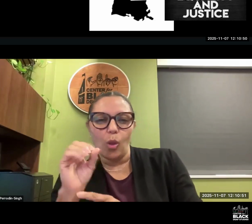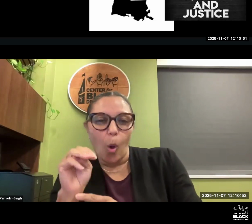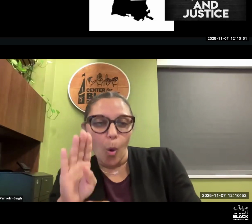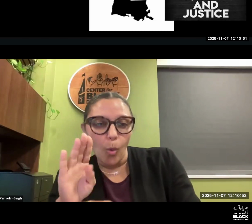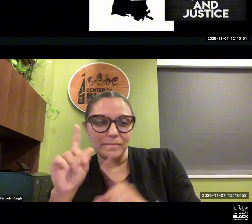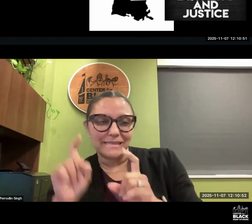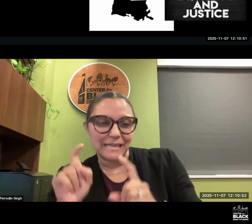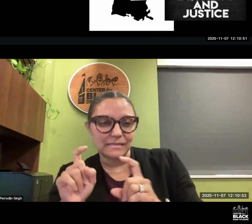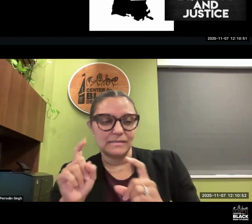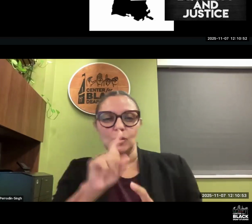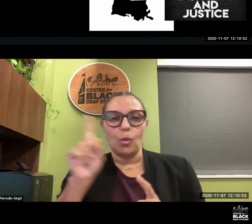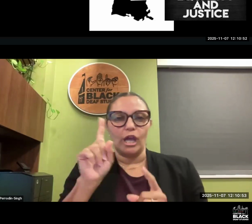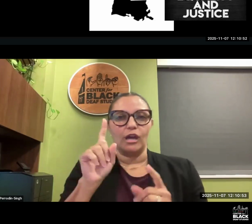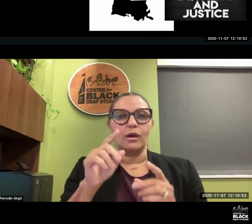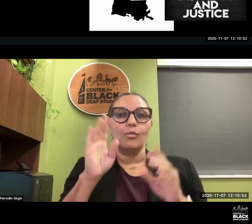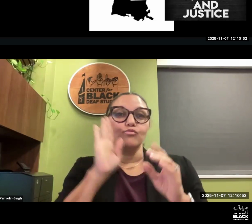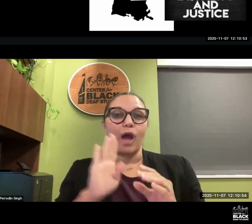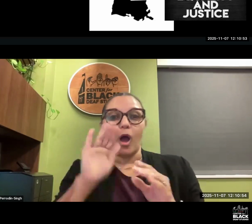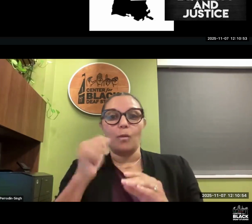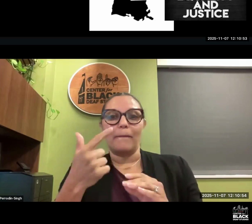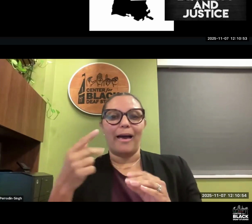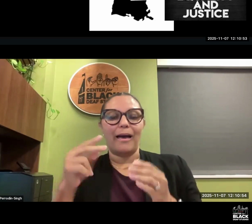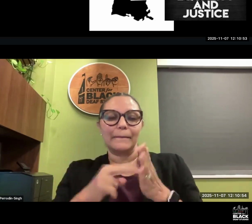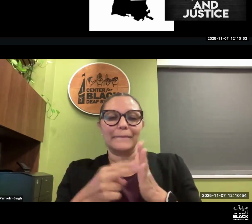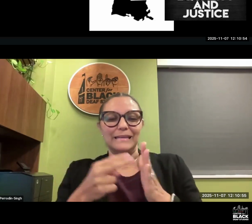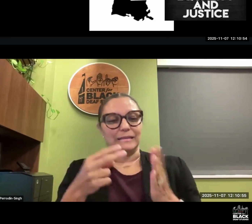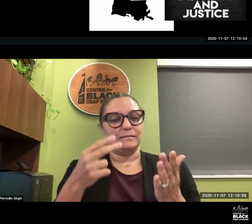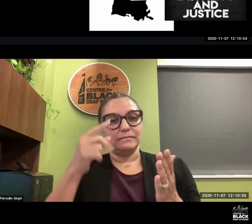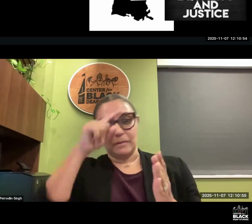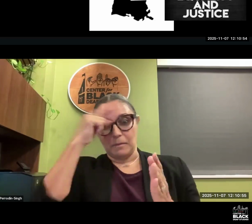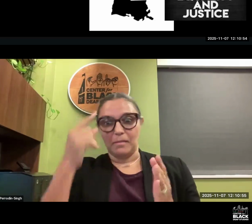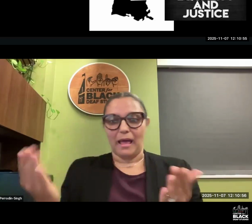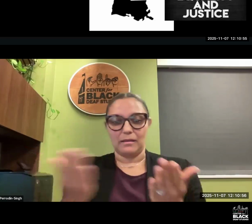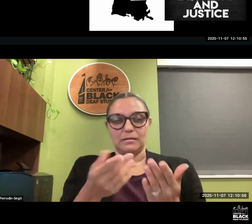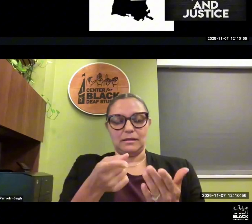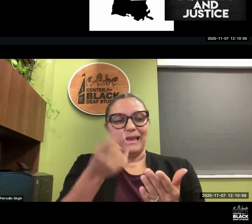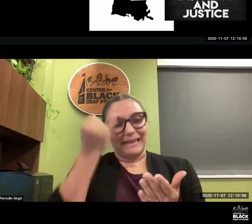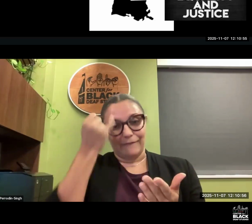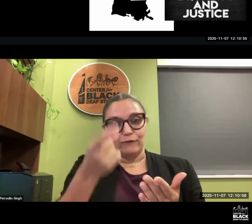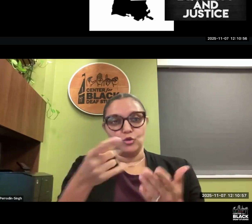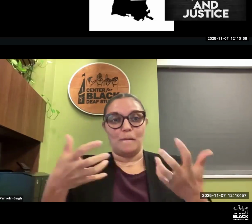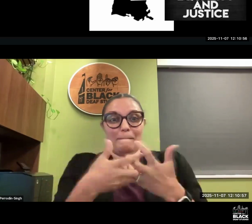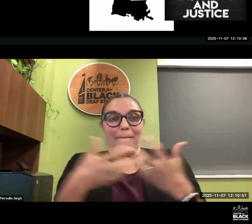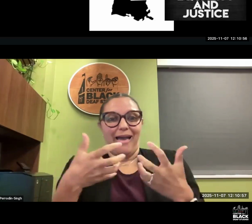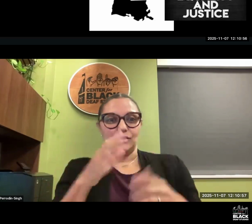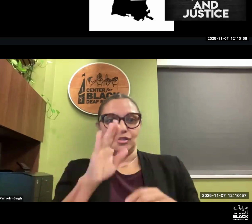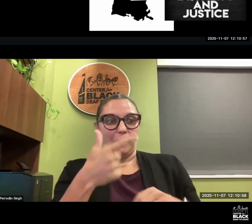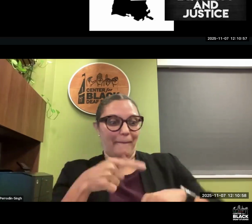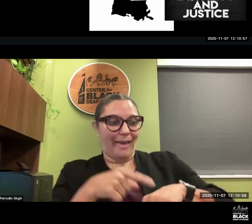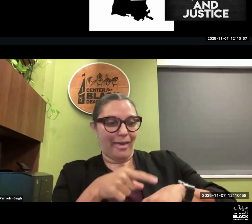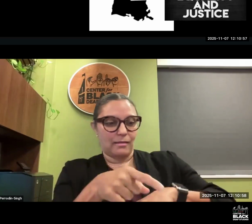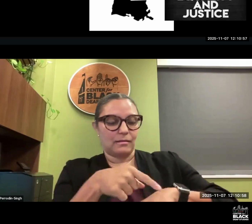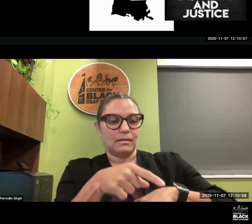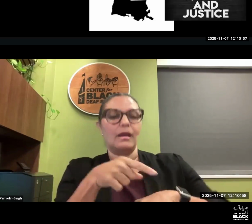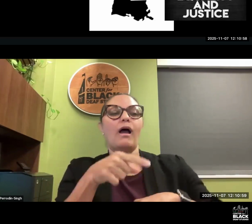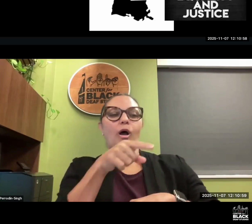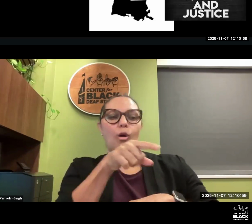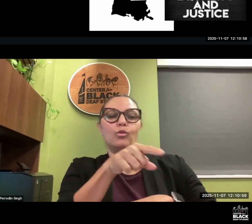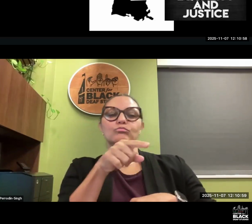sort of find comb where we were as a community. And if you sort of